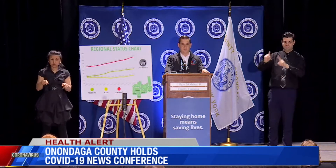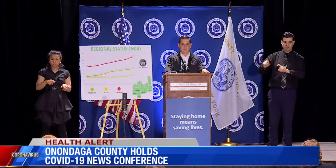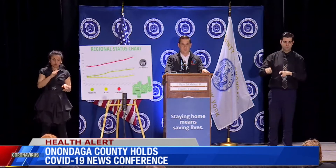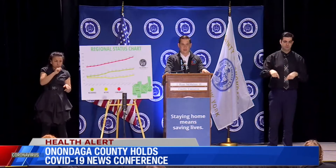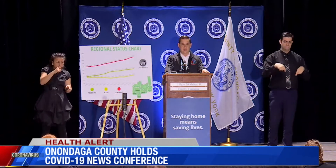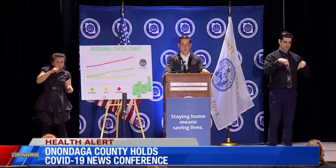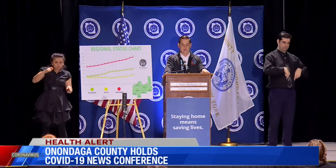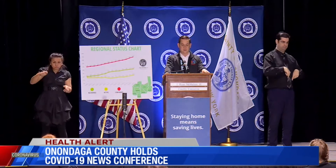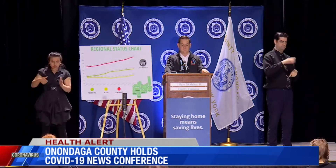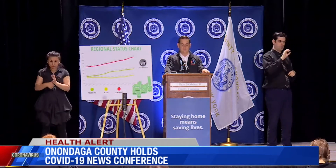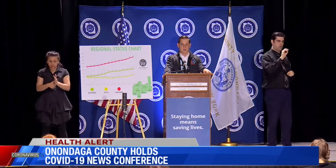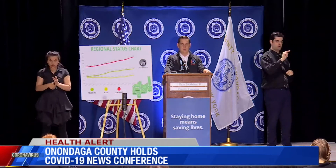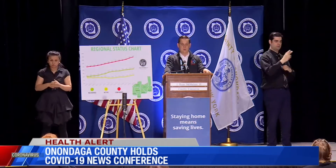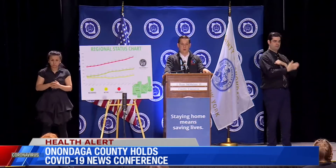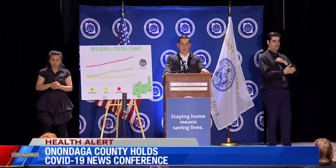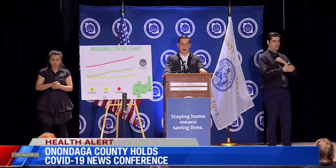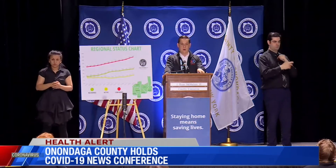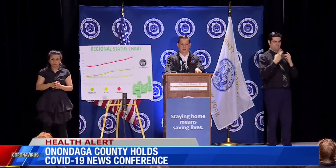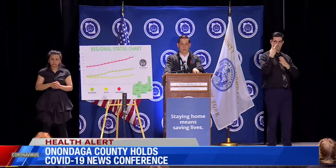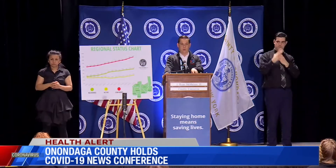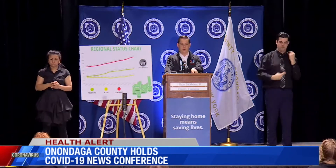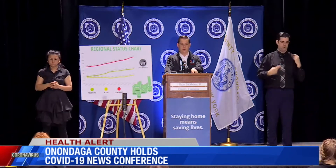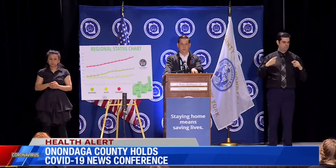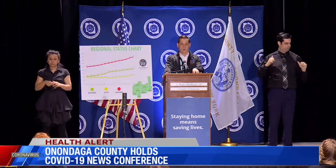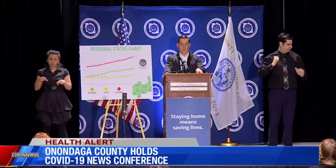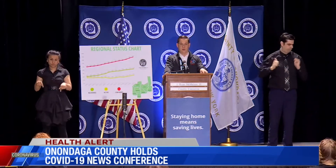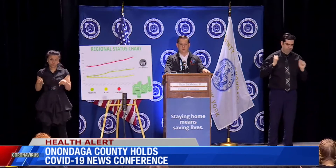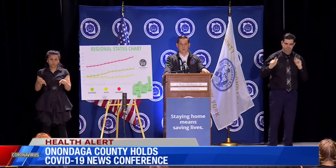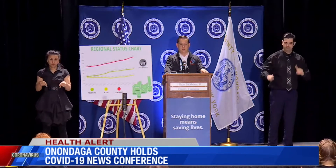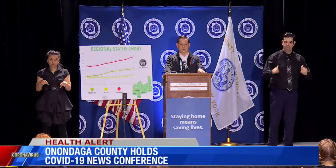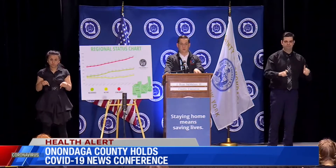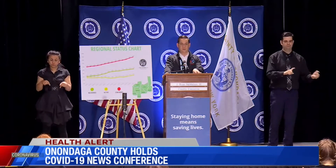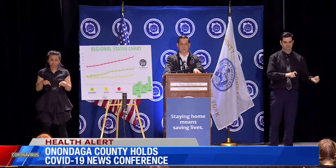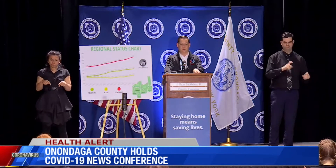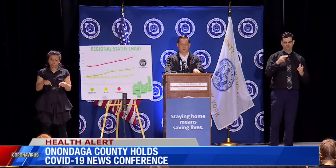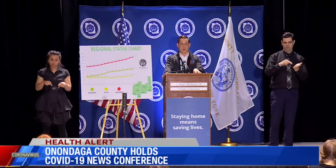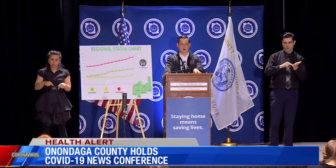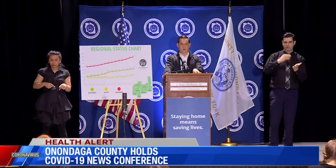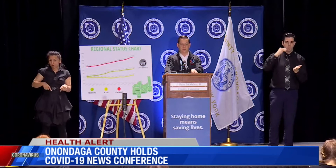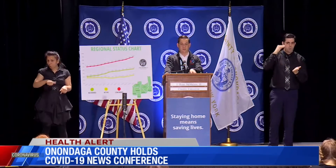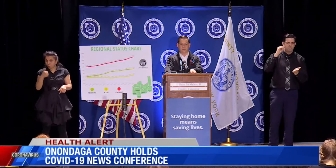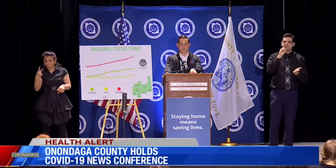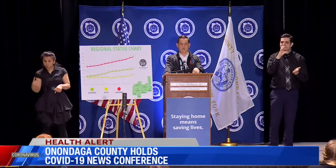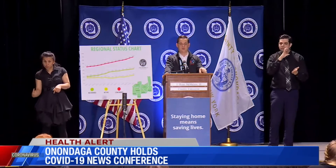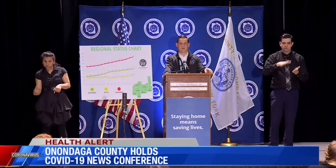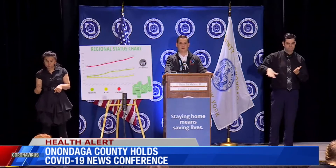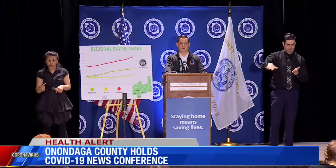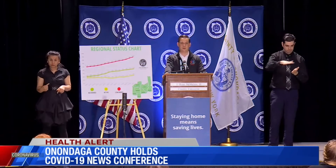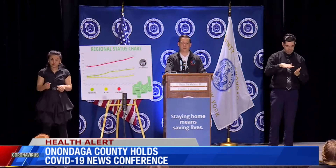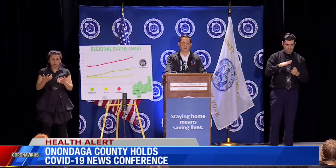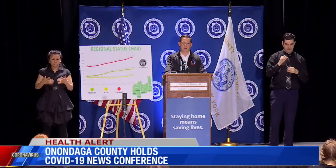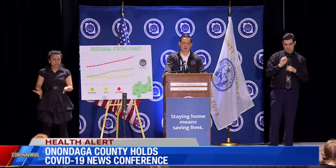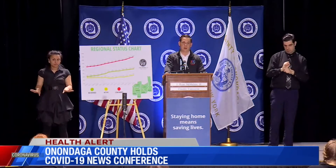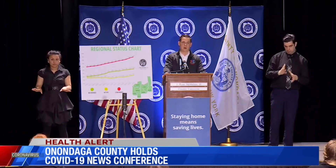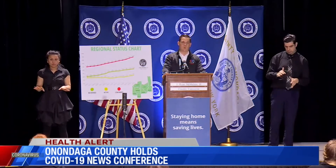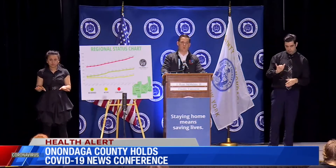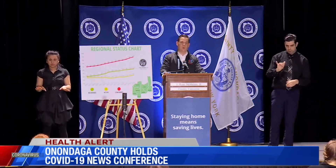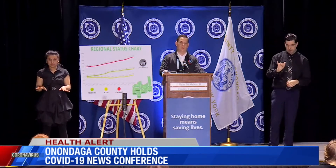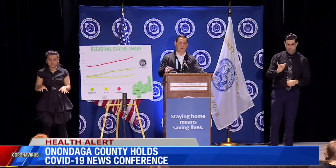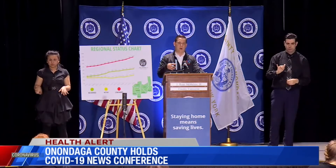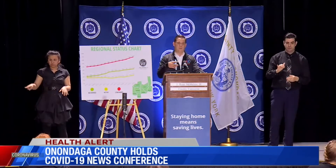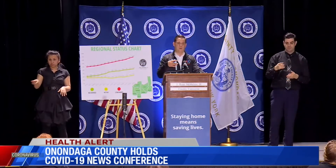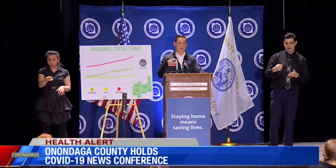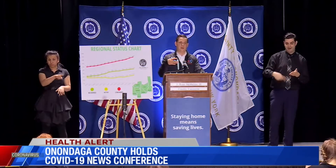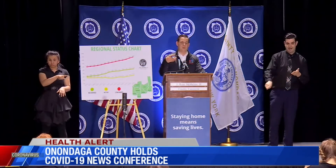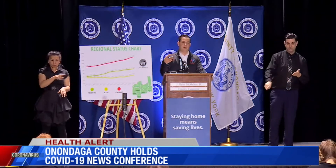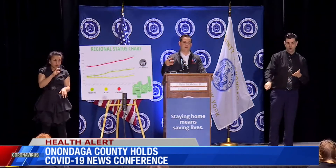living facilities that had cases. We are now at the point where through next week we'll essentially be done with the assisted living facilities, and then we'll